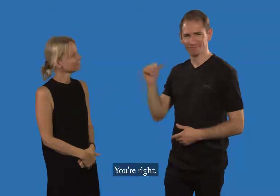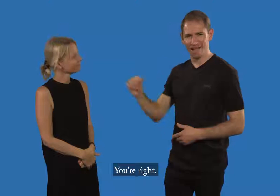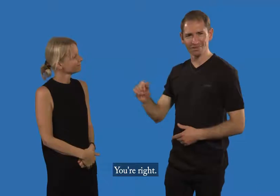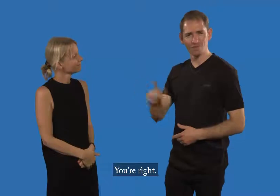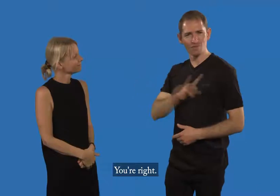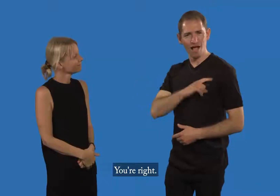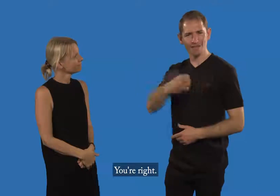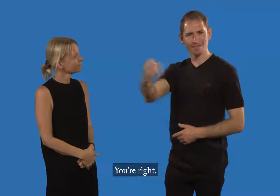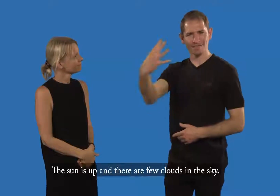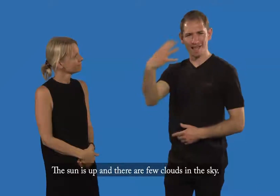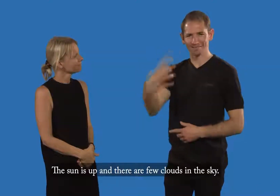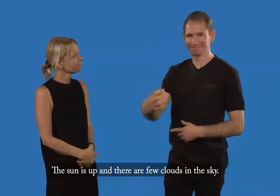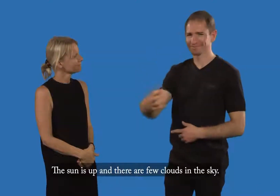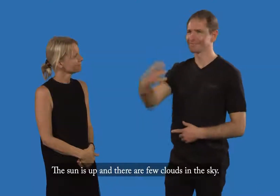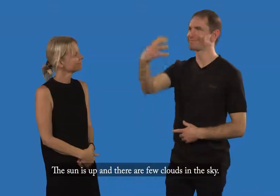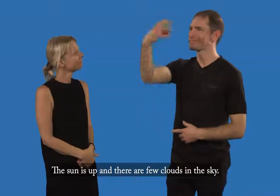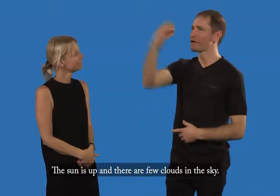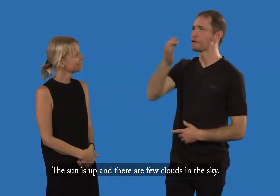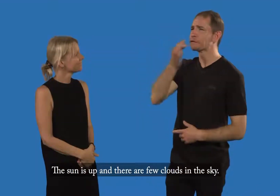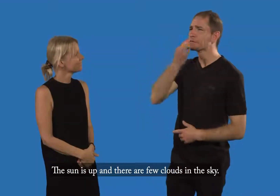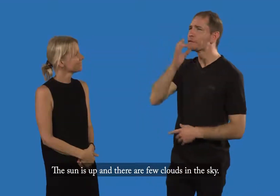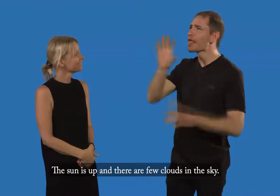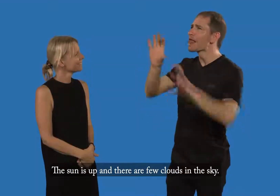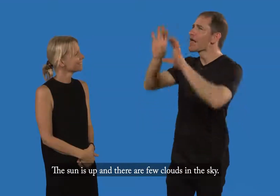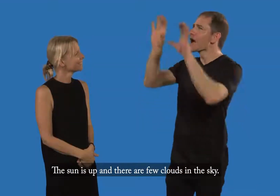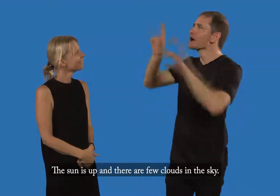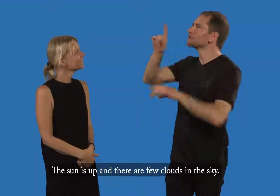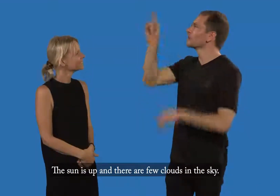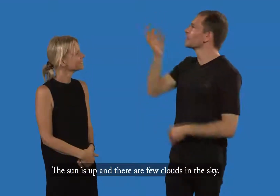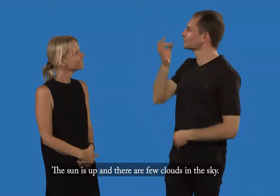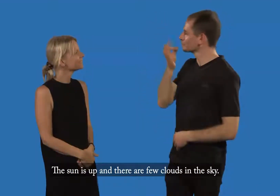You're right. The sun is up and there are a few clouds in the sky.